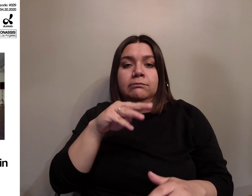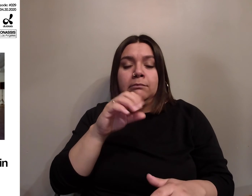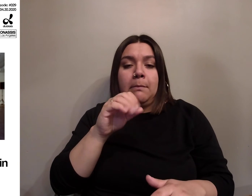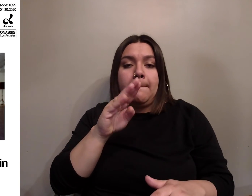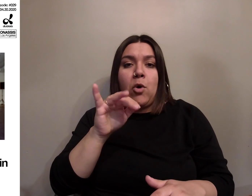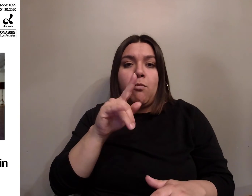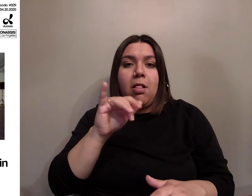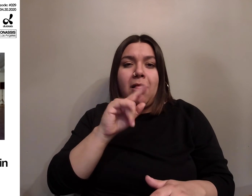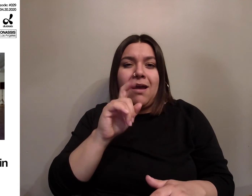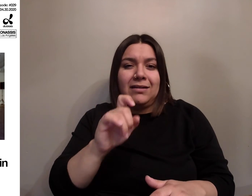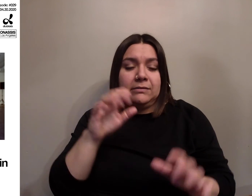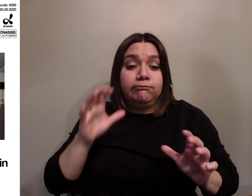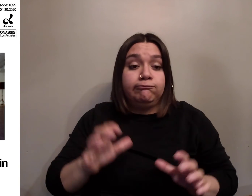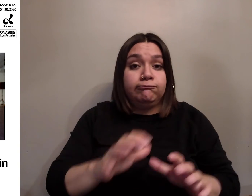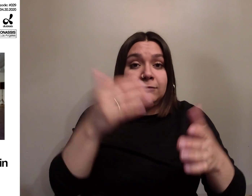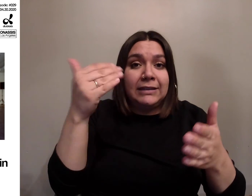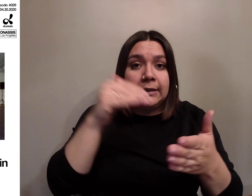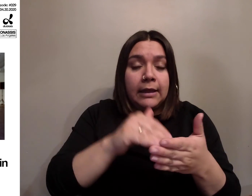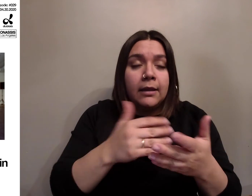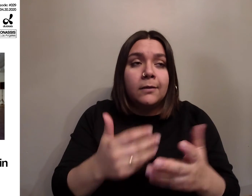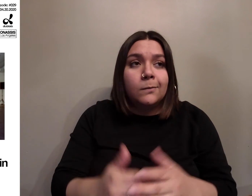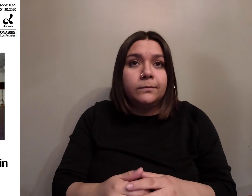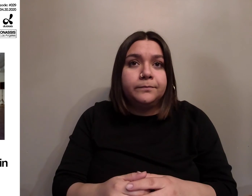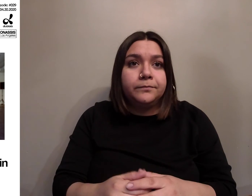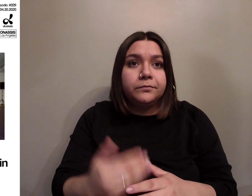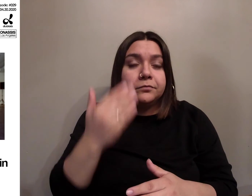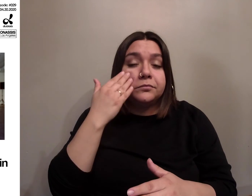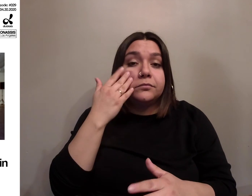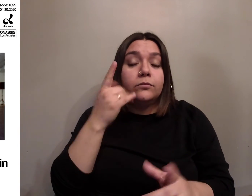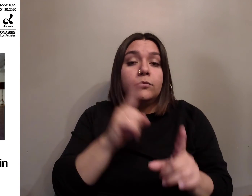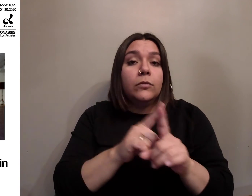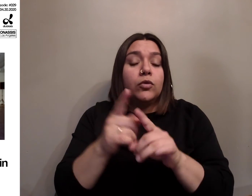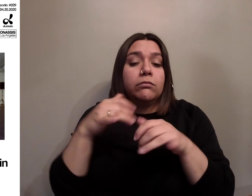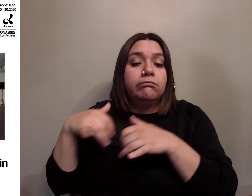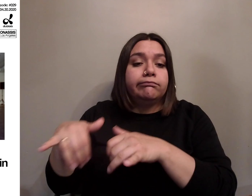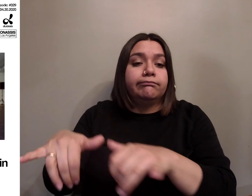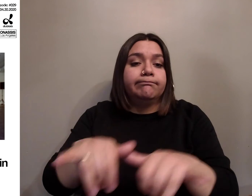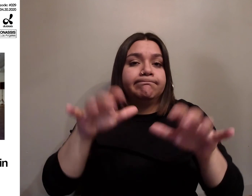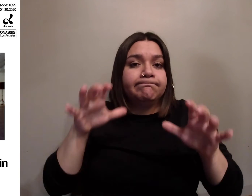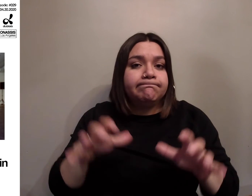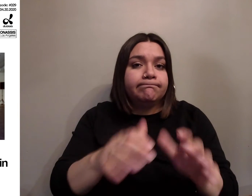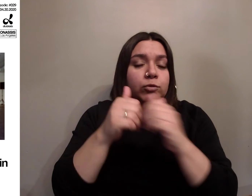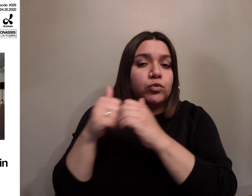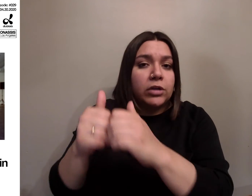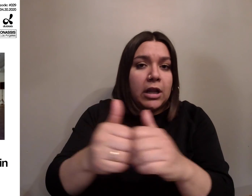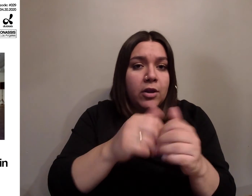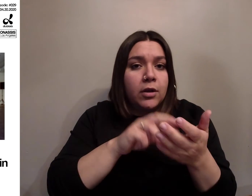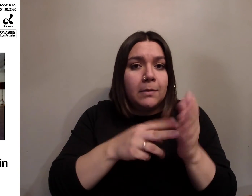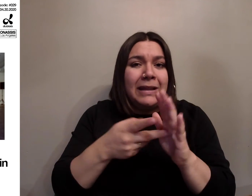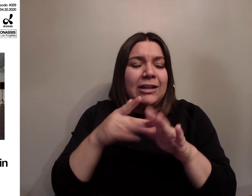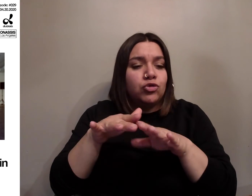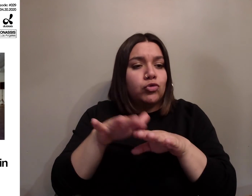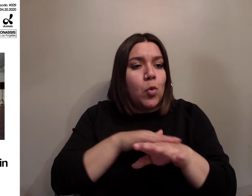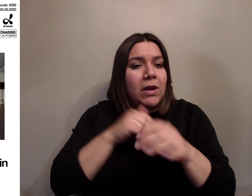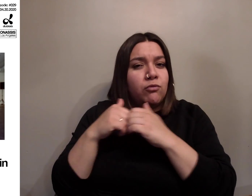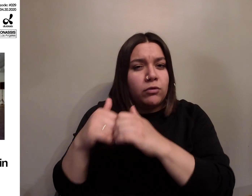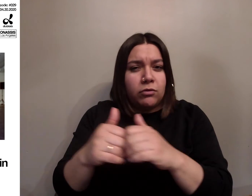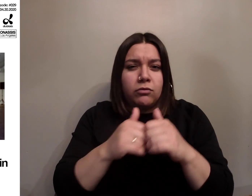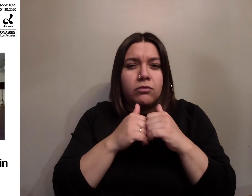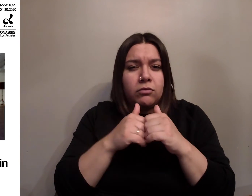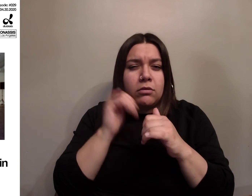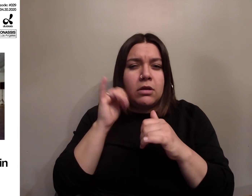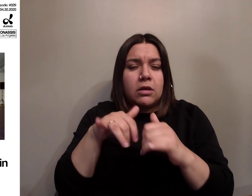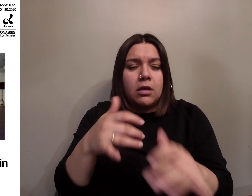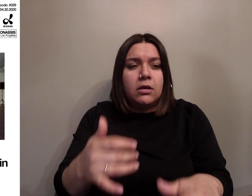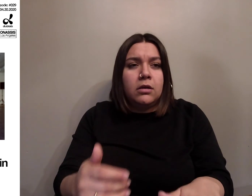slow down, that there's a less focus on production and more on caring for ourselves, each other, and the